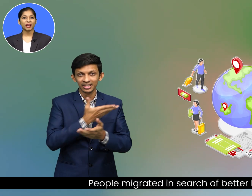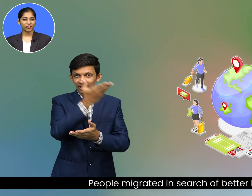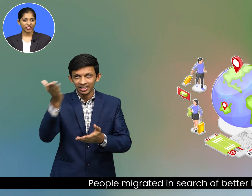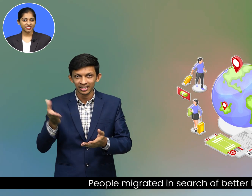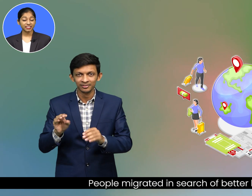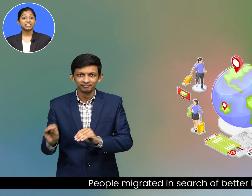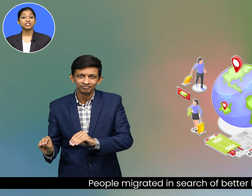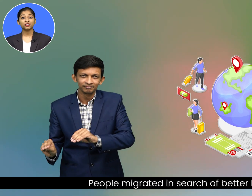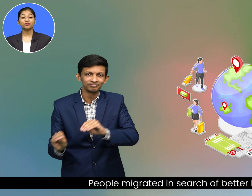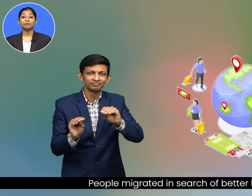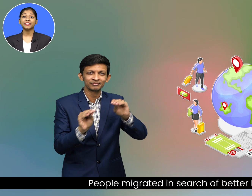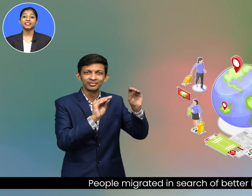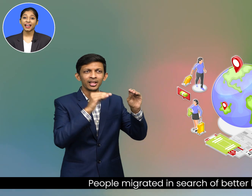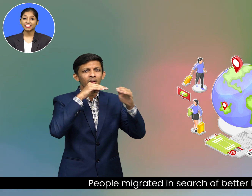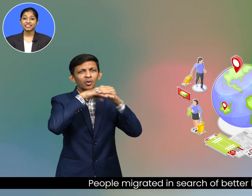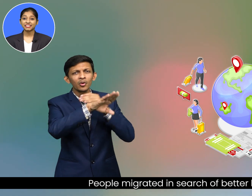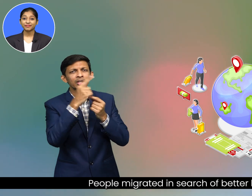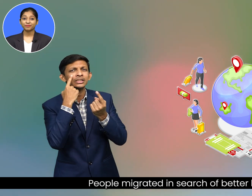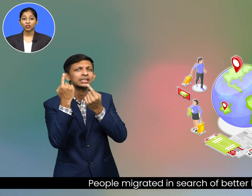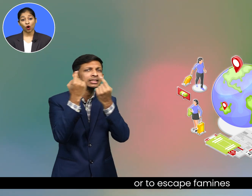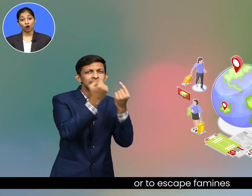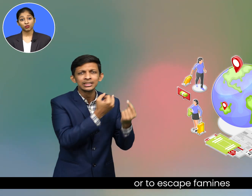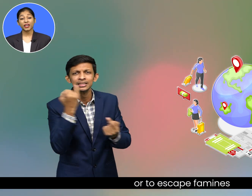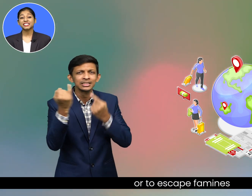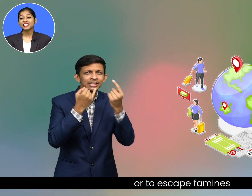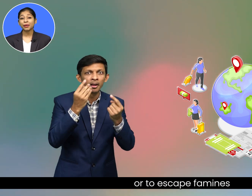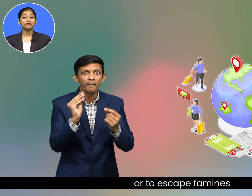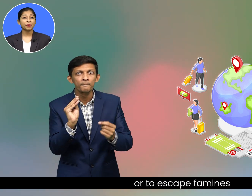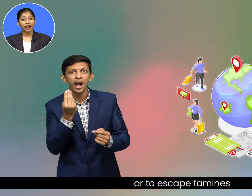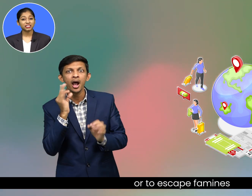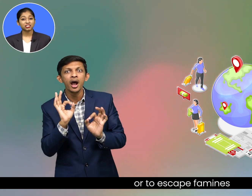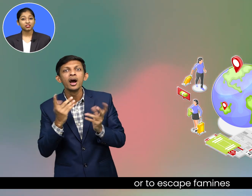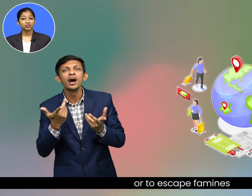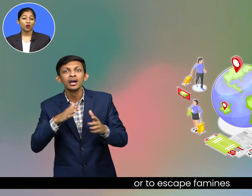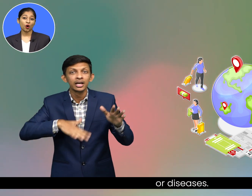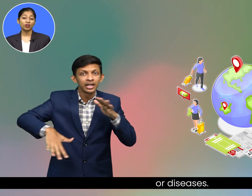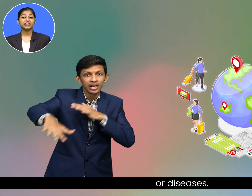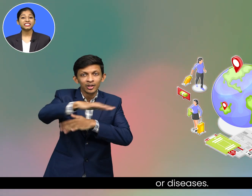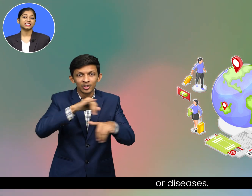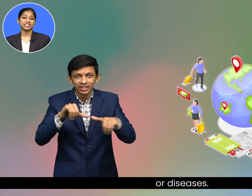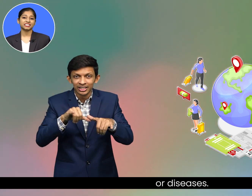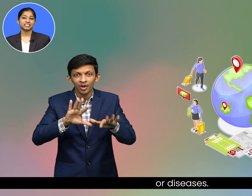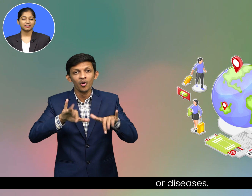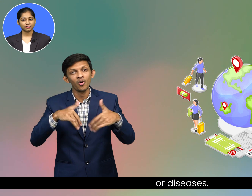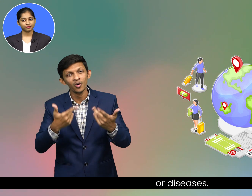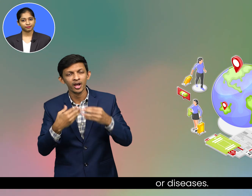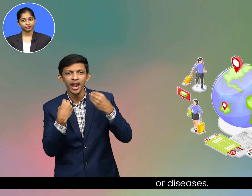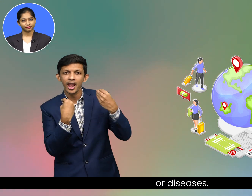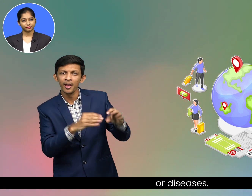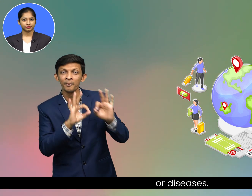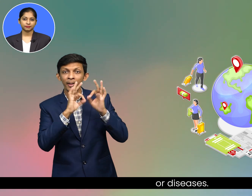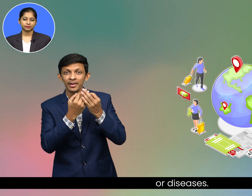People migrated in search of better lands or to escape famines or diseases.